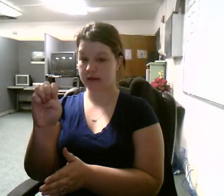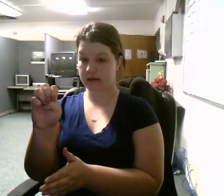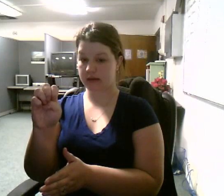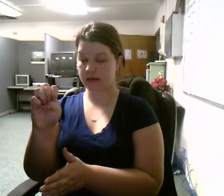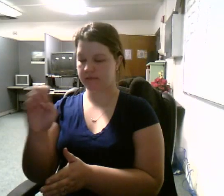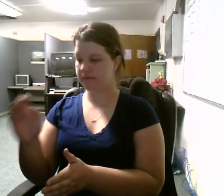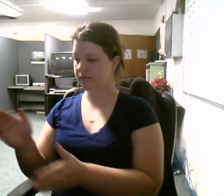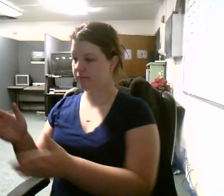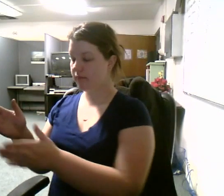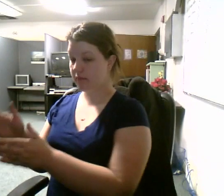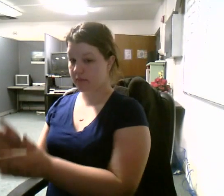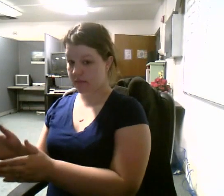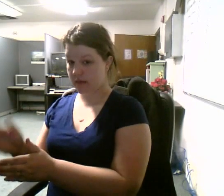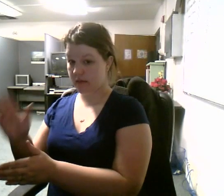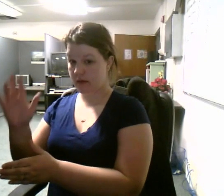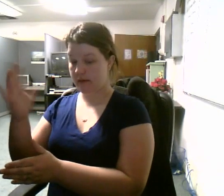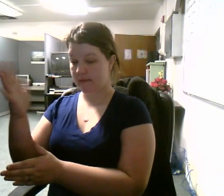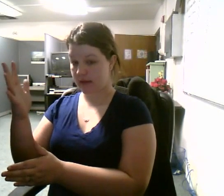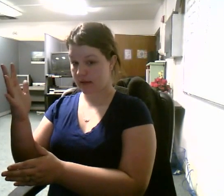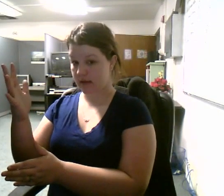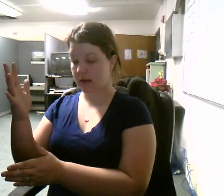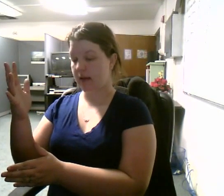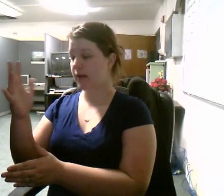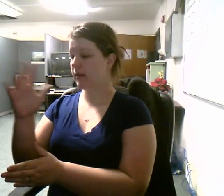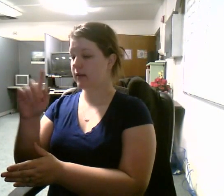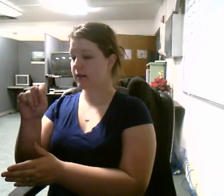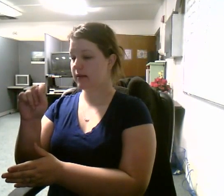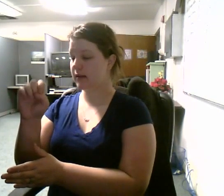A-N-A-P-H-A-S-E. And the fifth one is telophase,